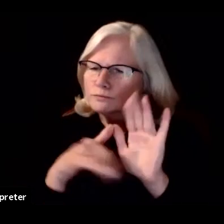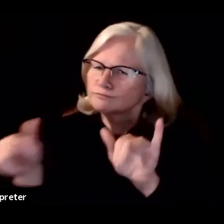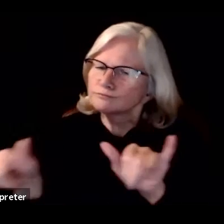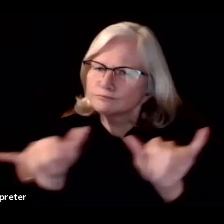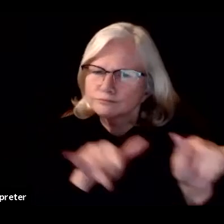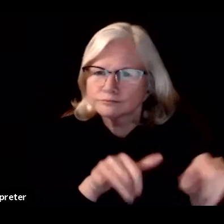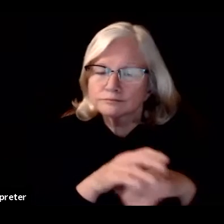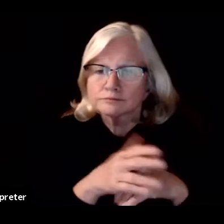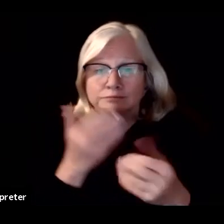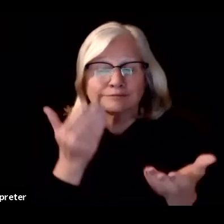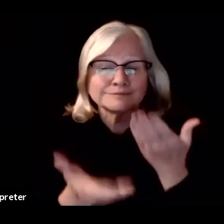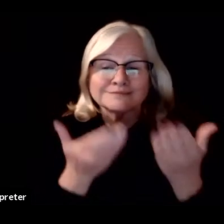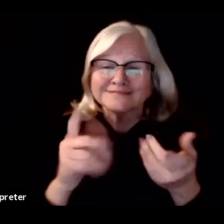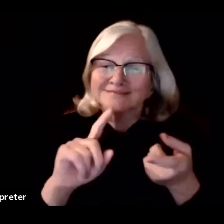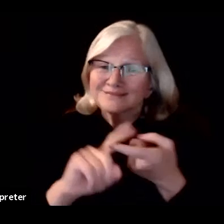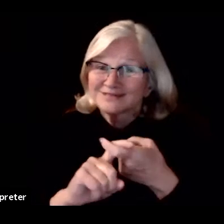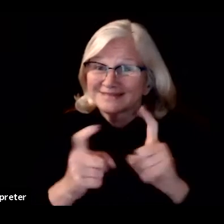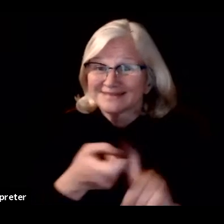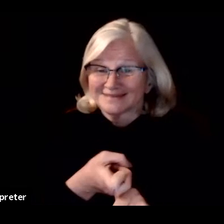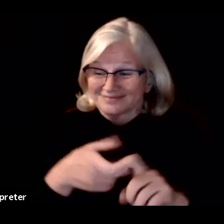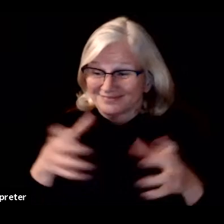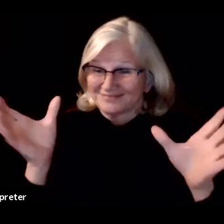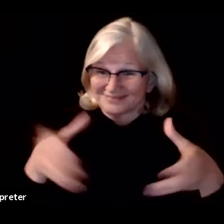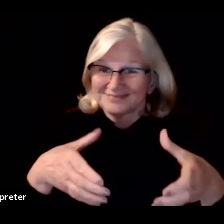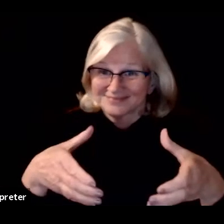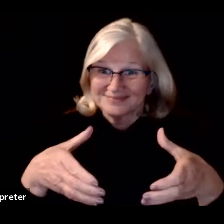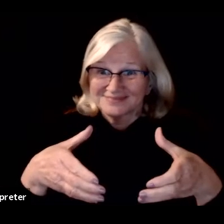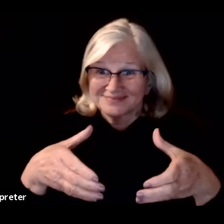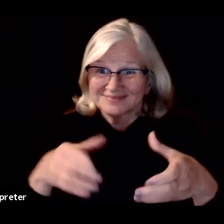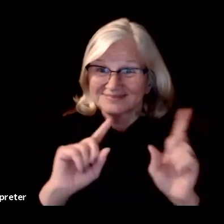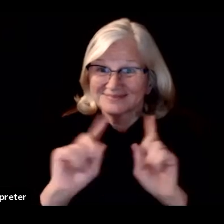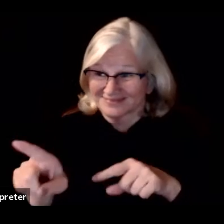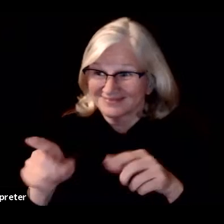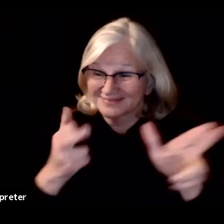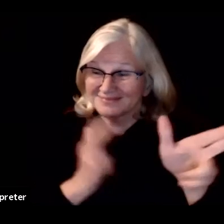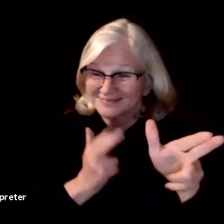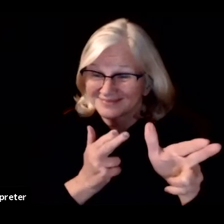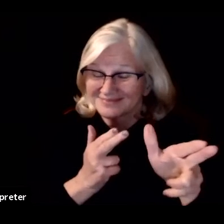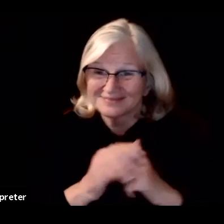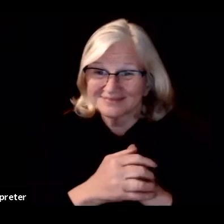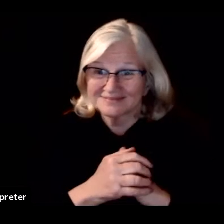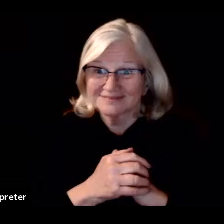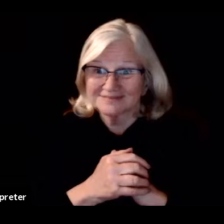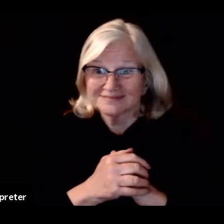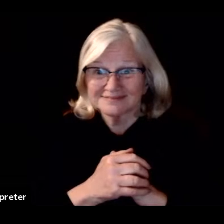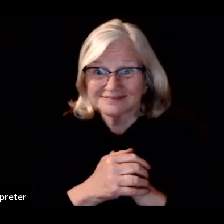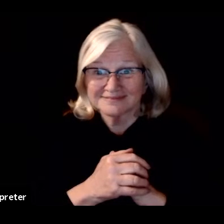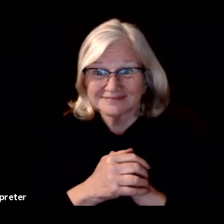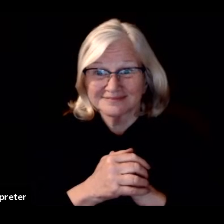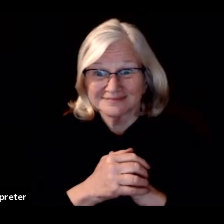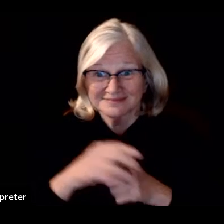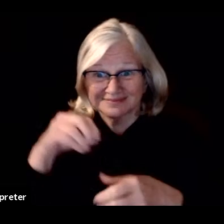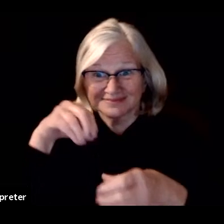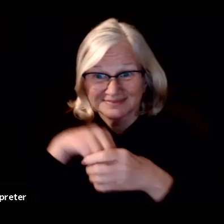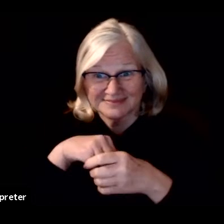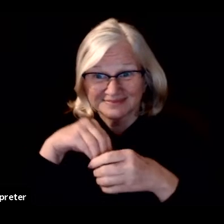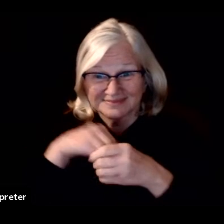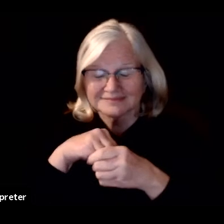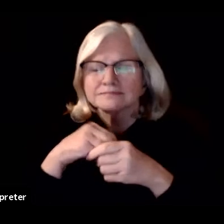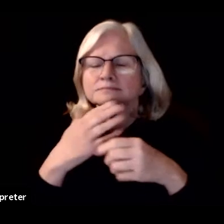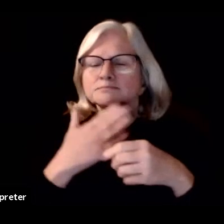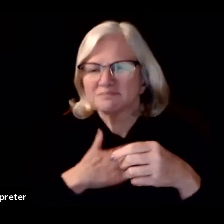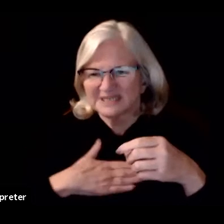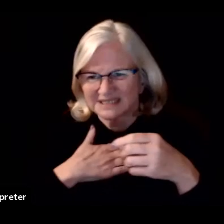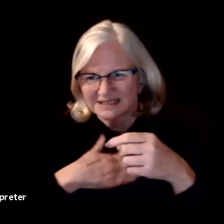up while indoors and keep a distance of 6 feet at all times inside and out. And you may want to consider keeping